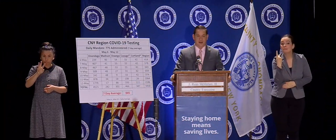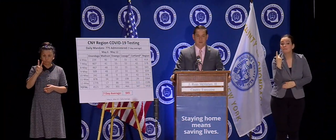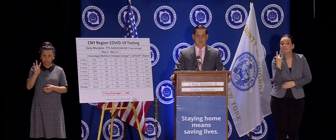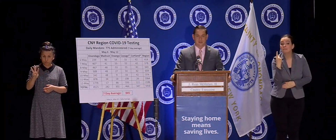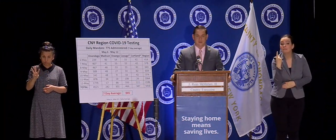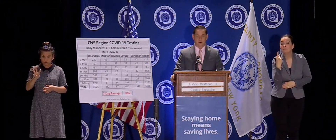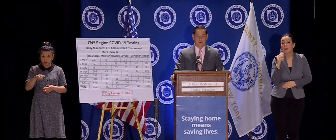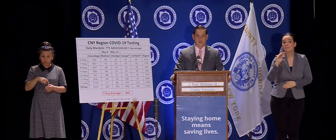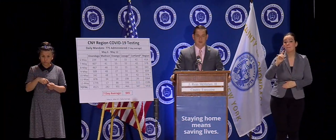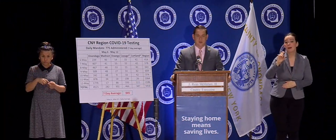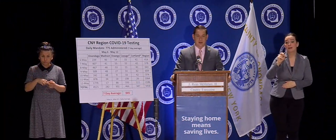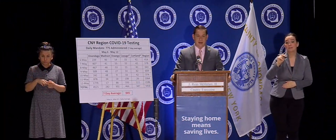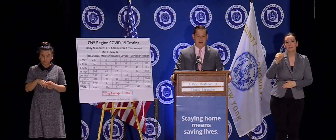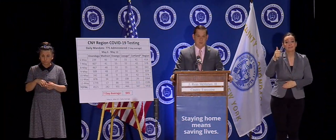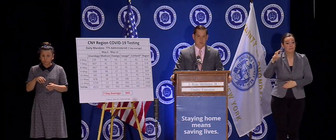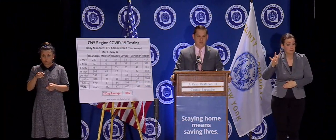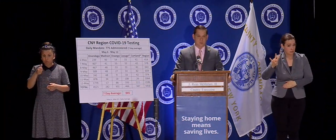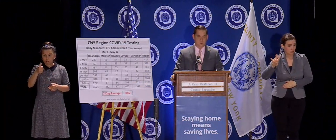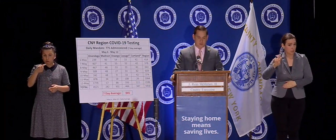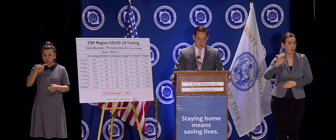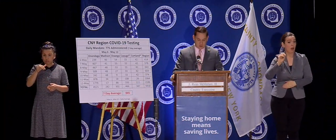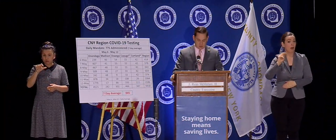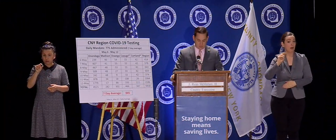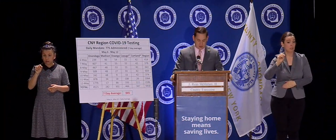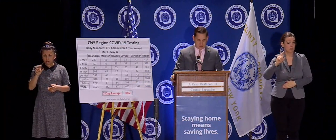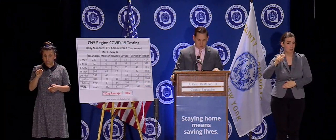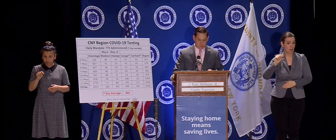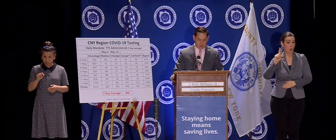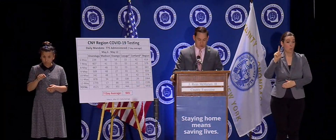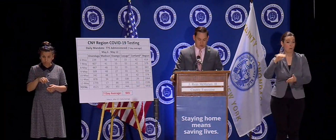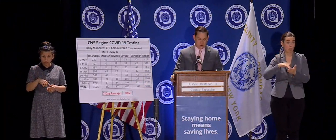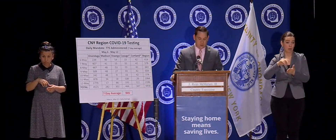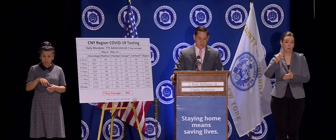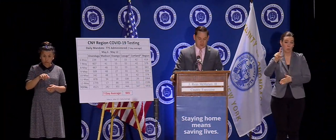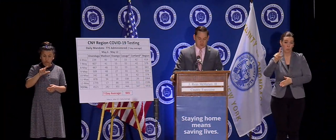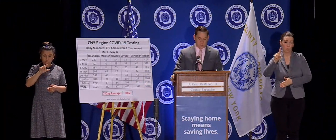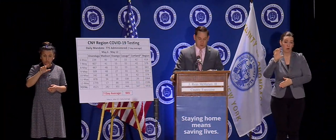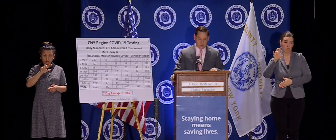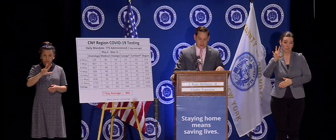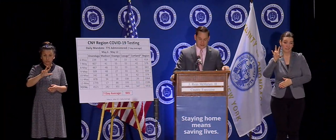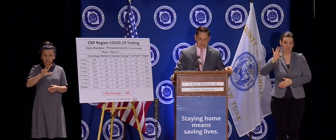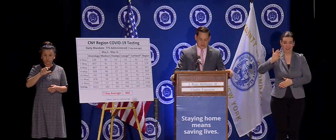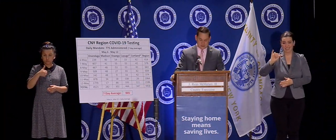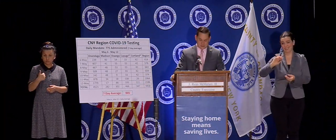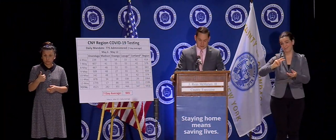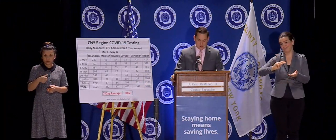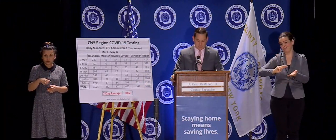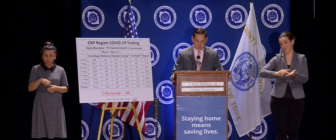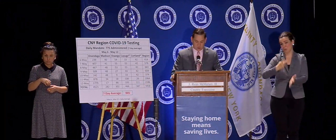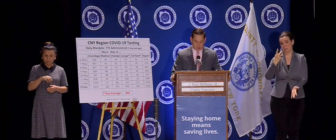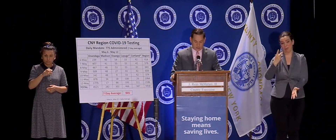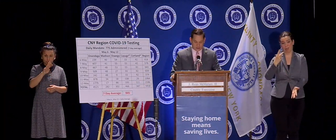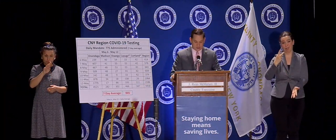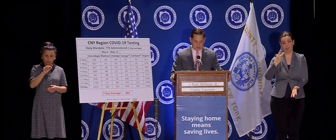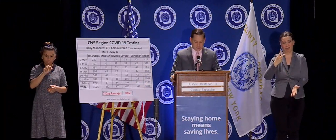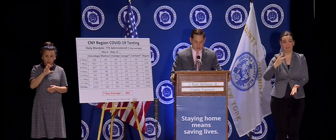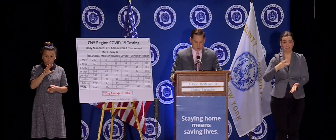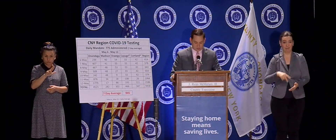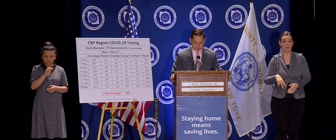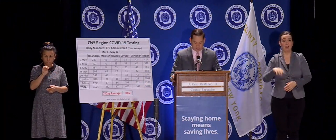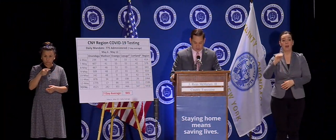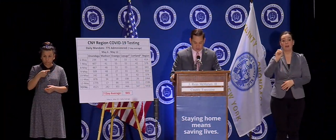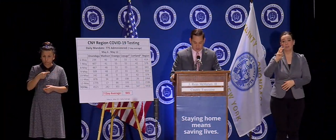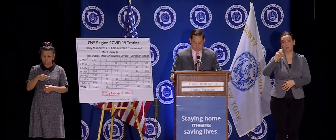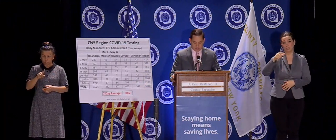Onondaga 1,779, almost tripling our mandate for the region, Oswego 86, 2186